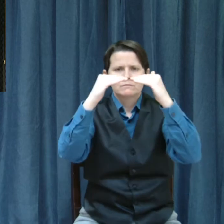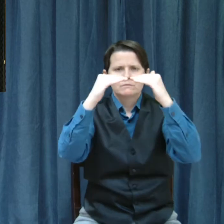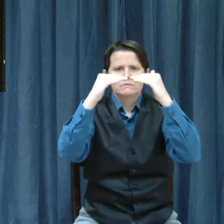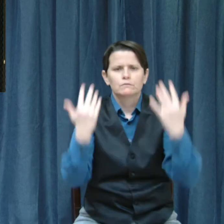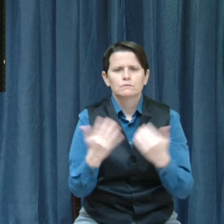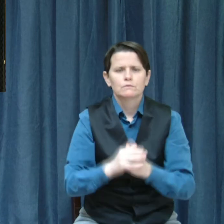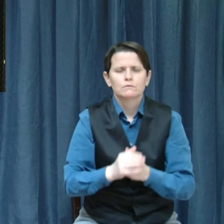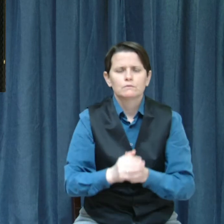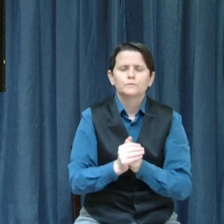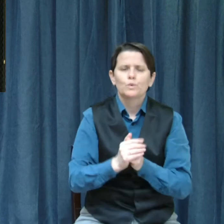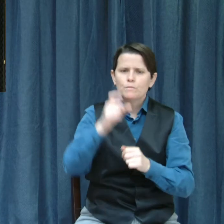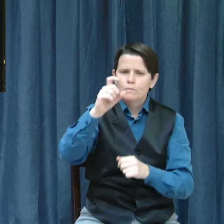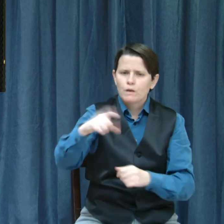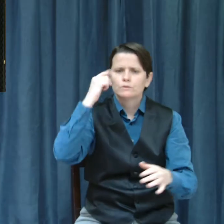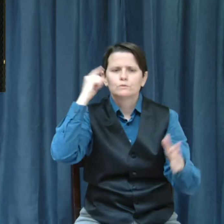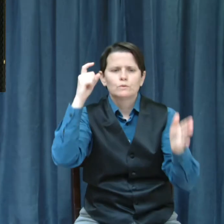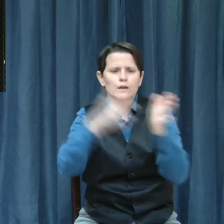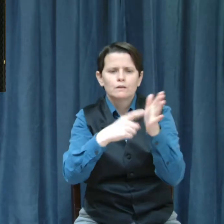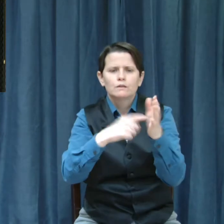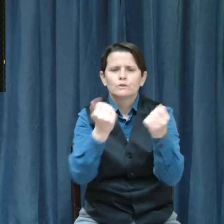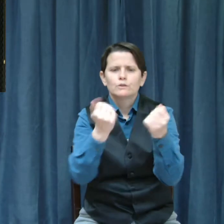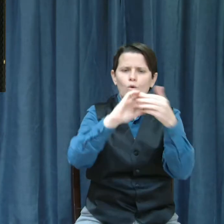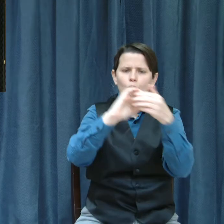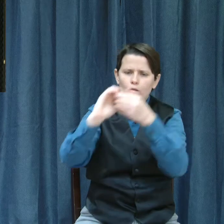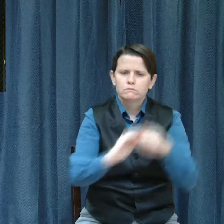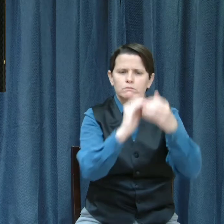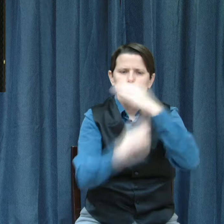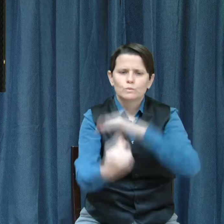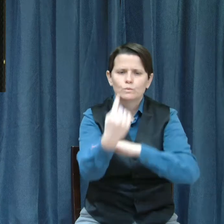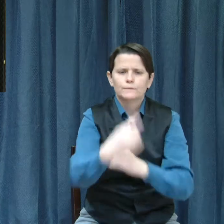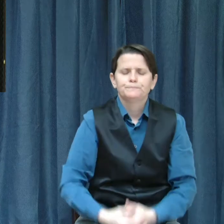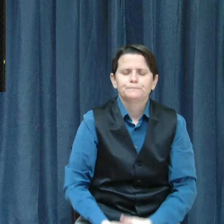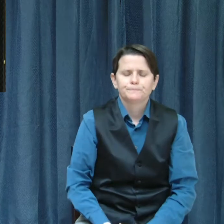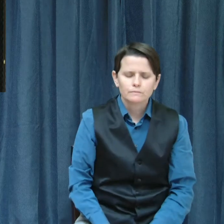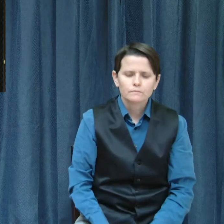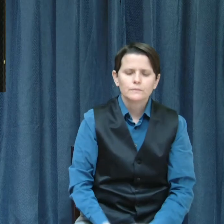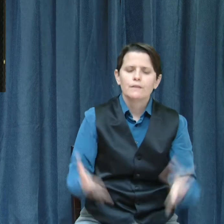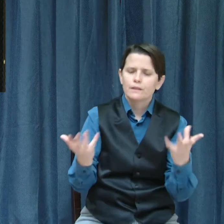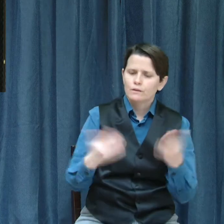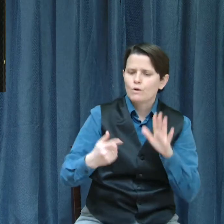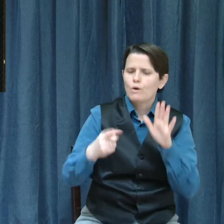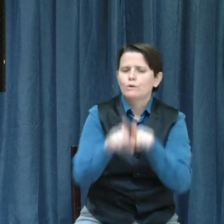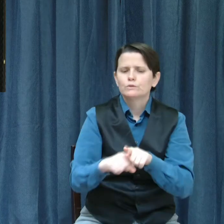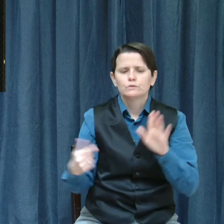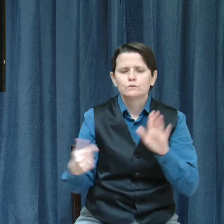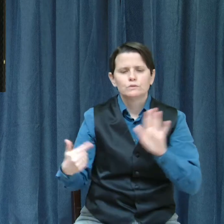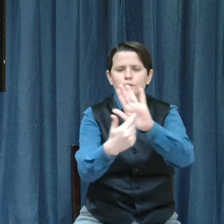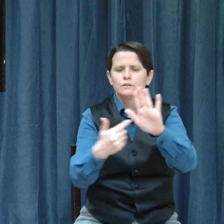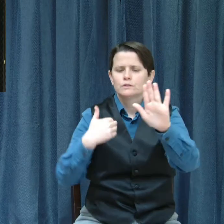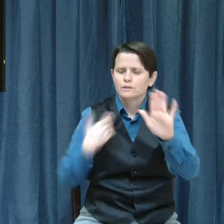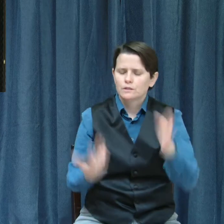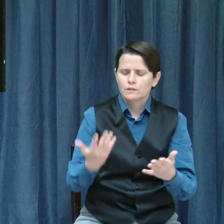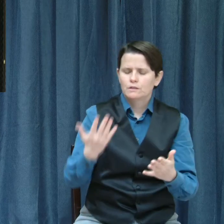And for where there is oppression, confusion, we stand for justice and understanding, and for extending compassion, kindness, and forgiveness to